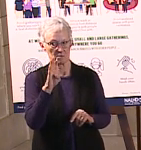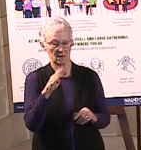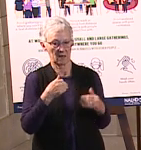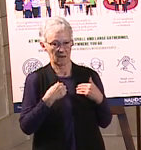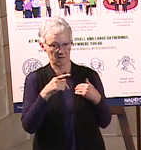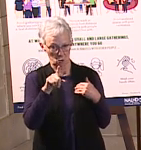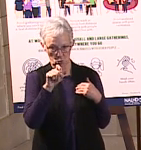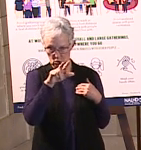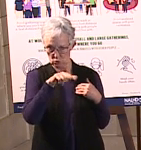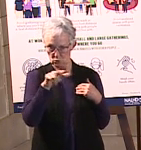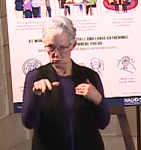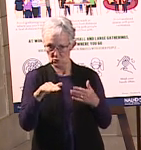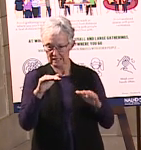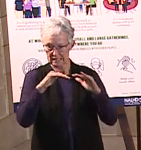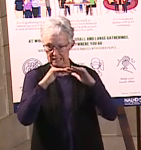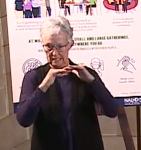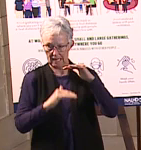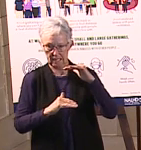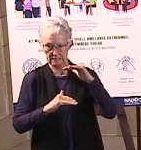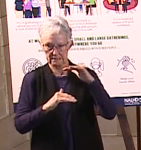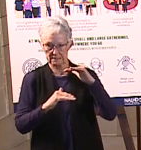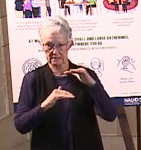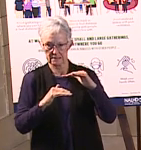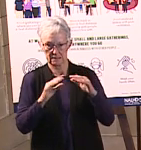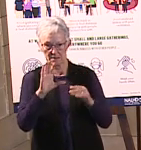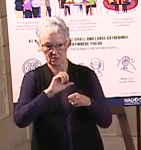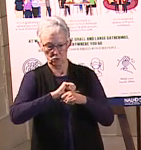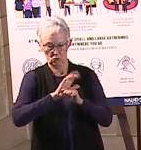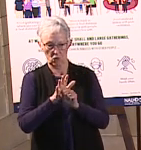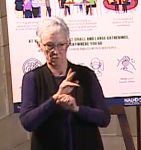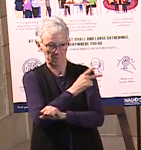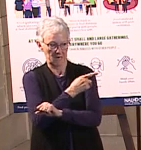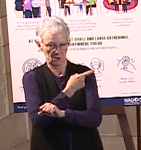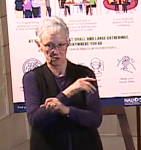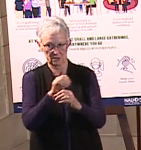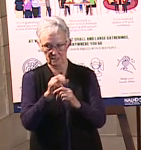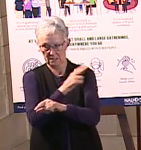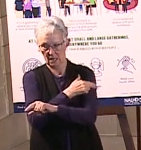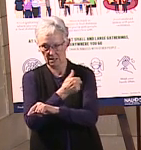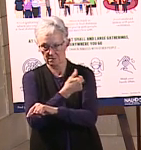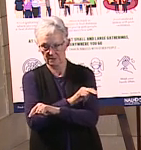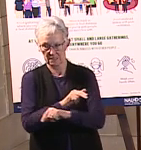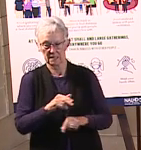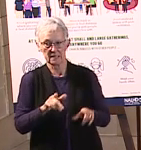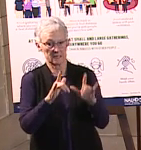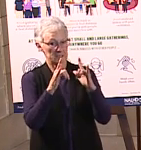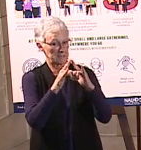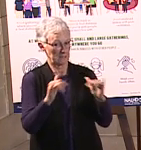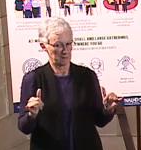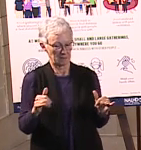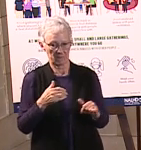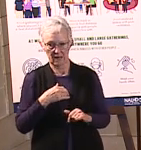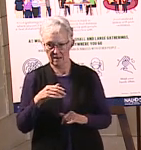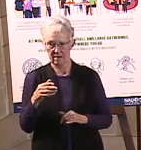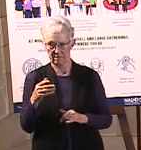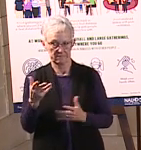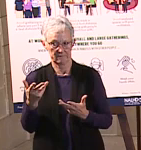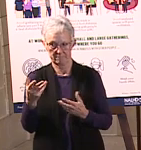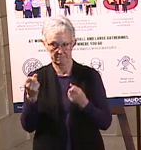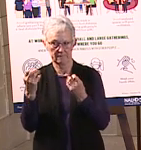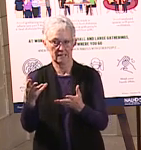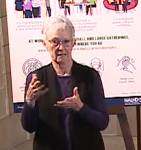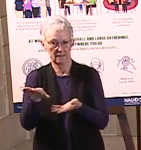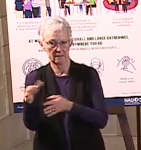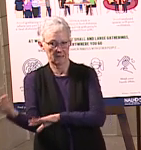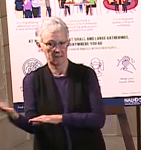COVID patients in hospitals than on November 17th. In the same time period, there have been more than 250 virus-related deaths in the state. Shouldn't deaths